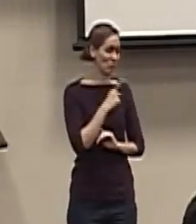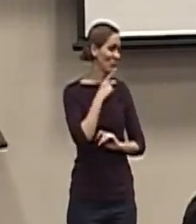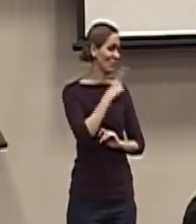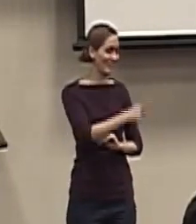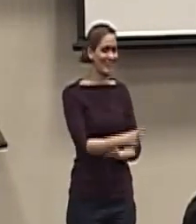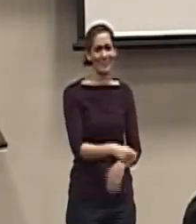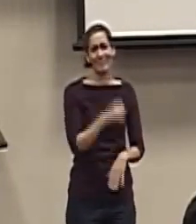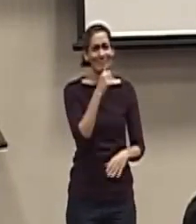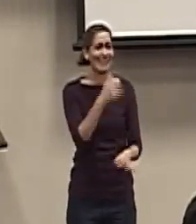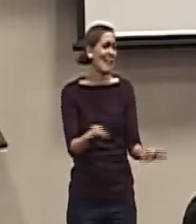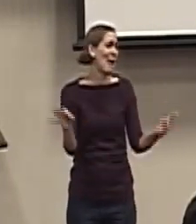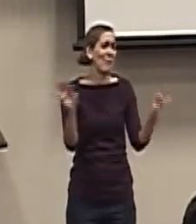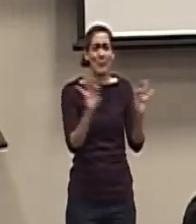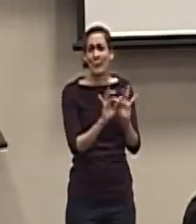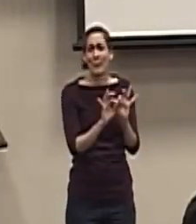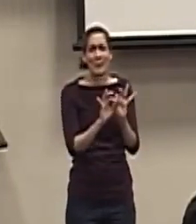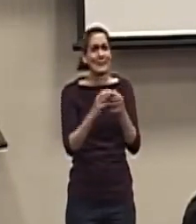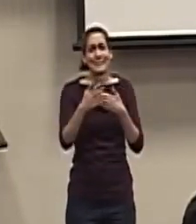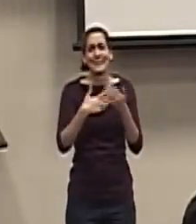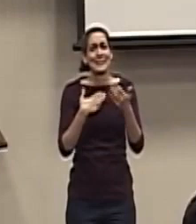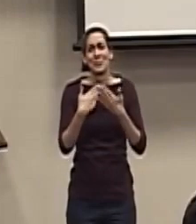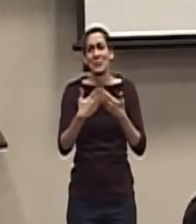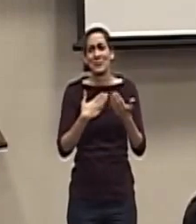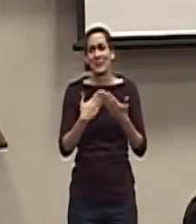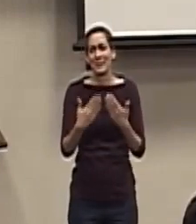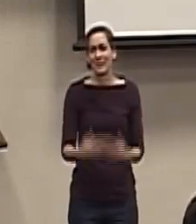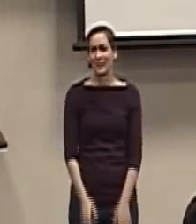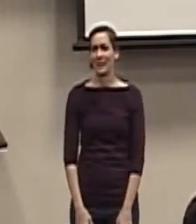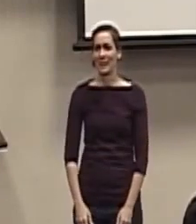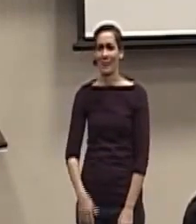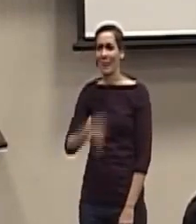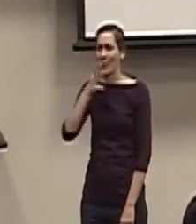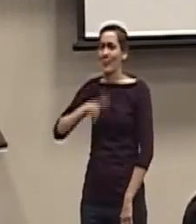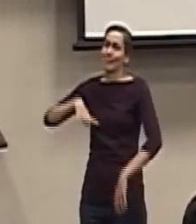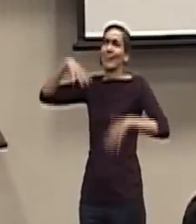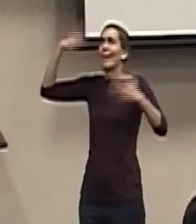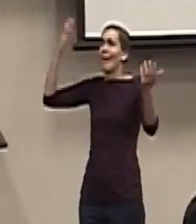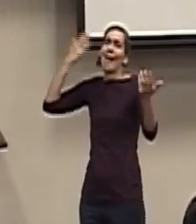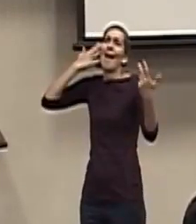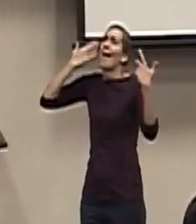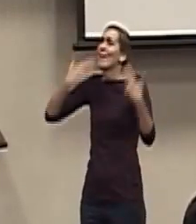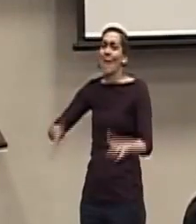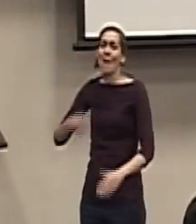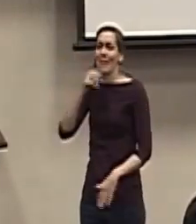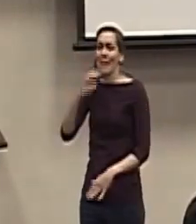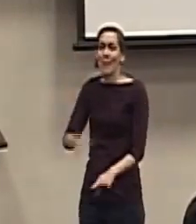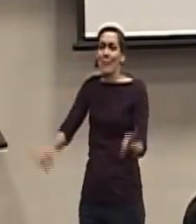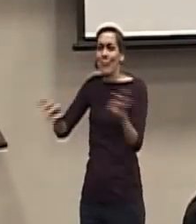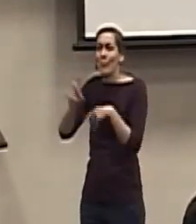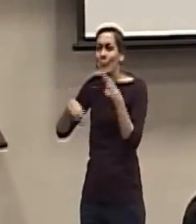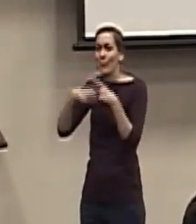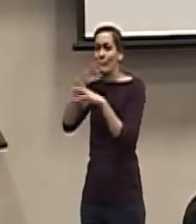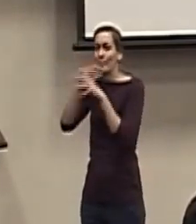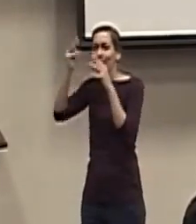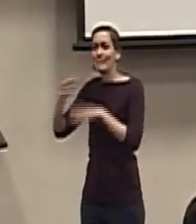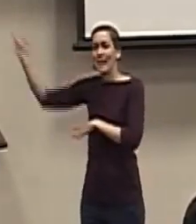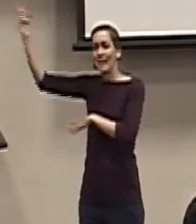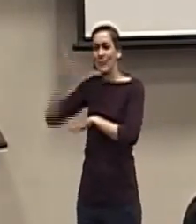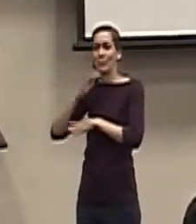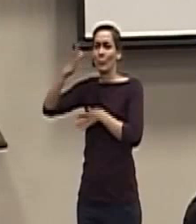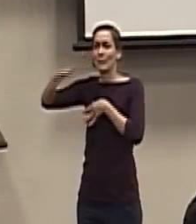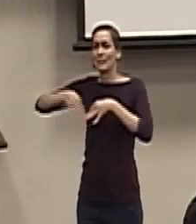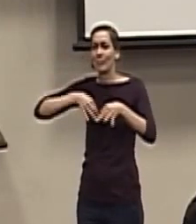doesn't matter. And she just kind of throws her hands up and says, "I know it doesn't matter. I know when the Messiah comes, he's going to explain everything to us." And what does Jesus